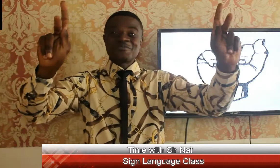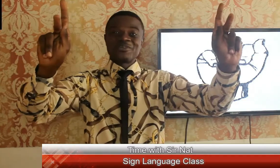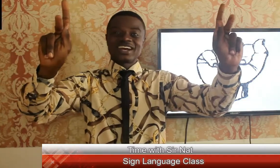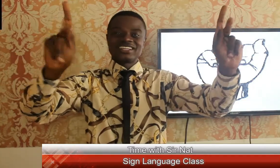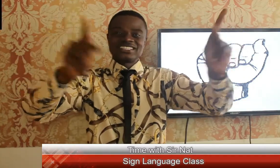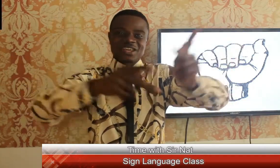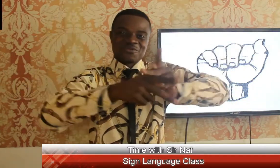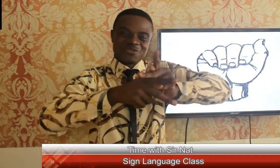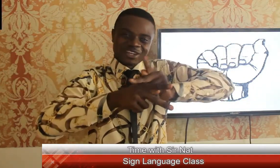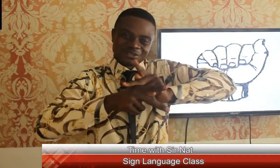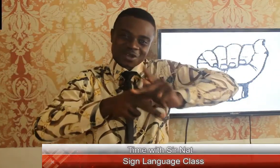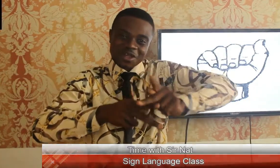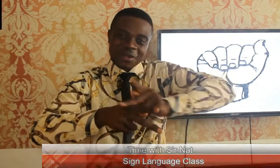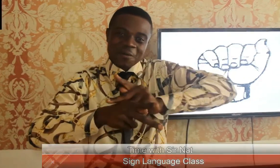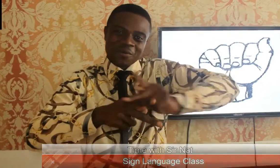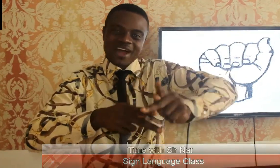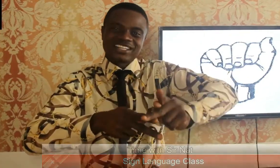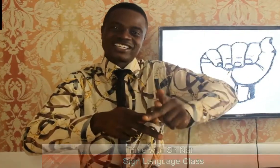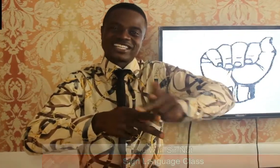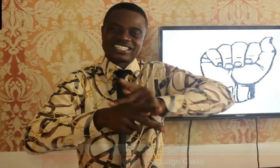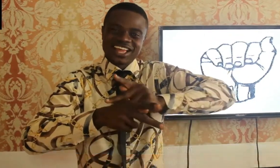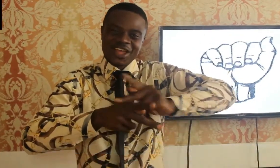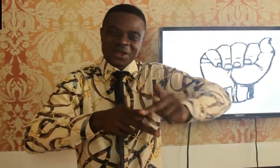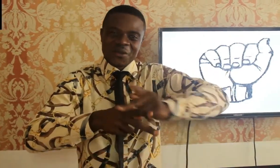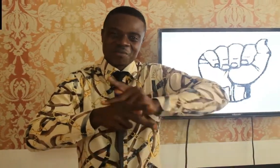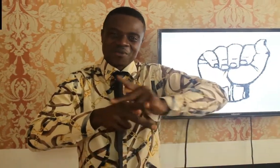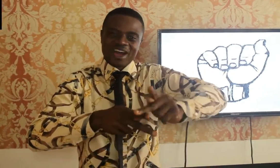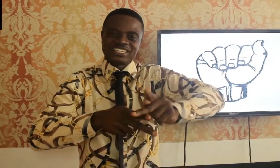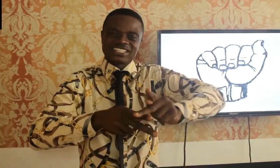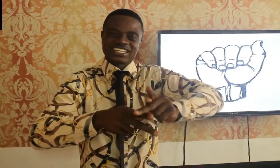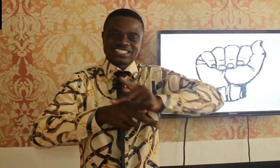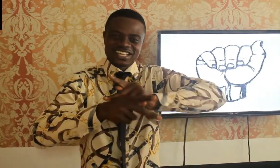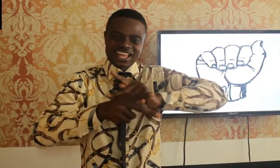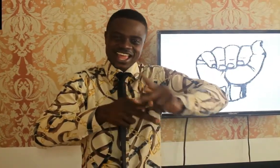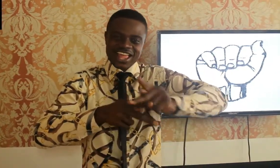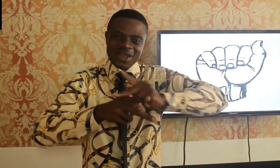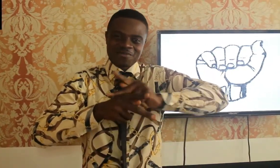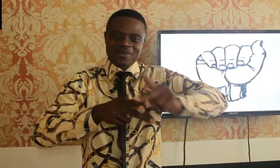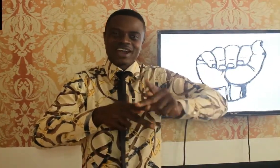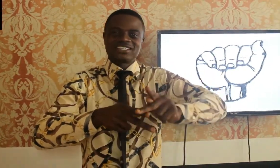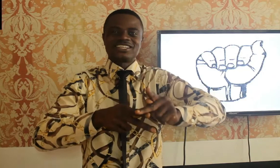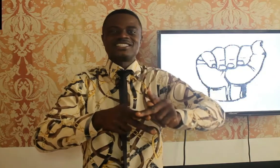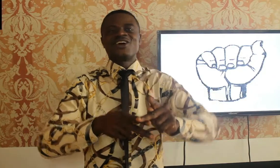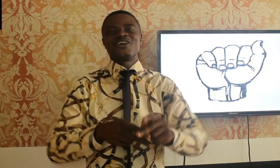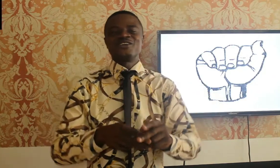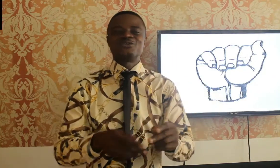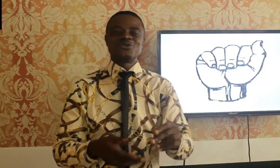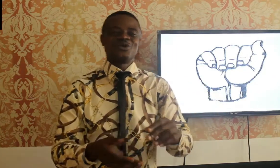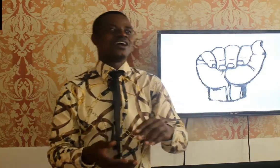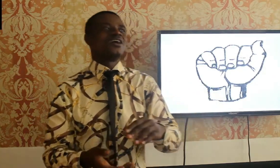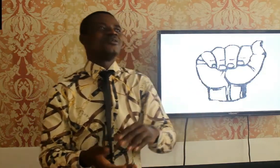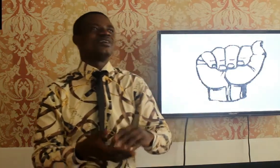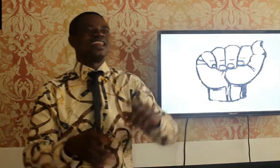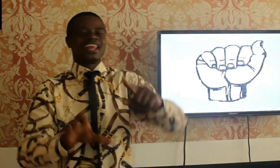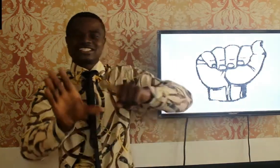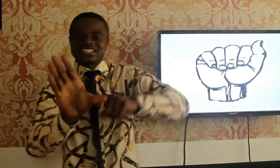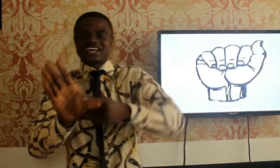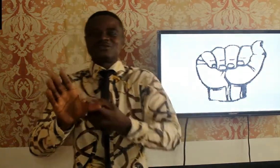both hands, then move it this way. Practice. Practice. Practice. Okay, so let's start